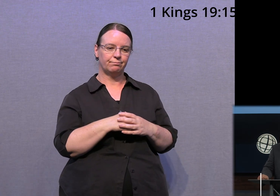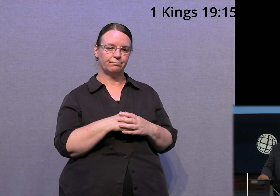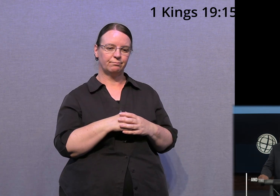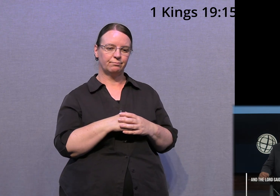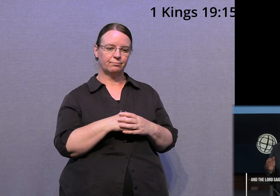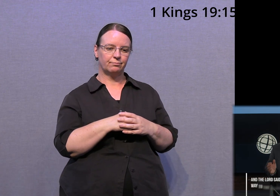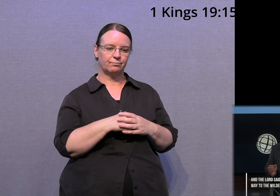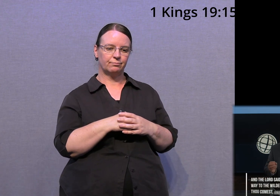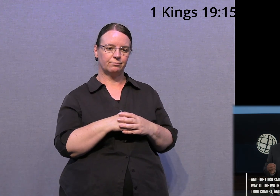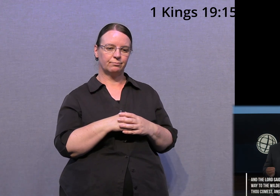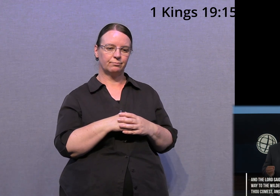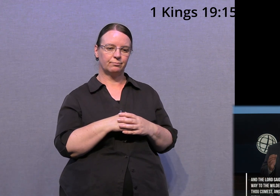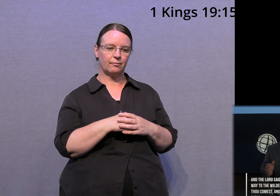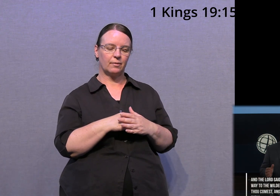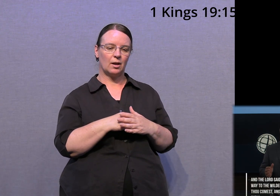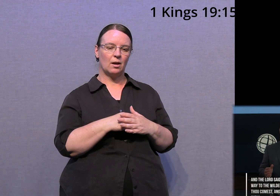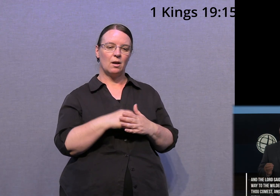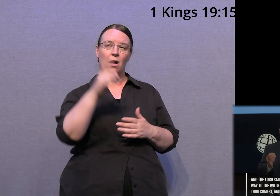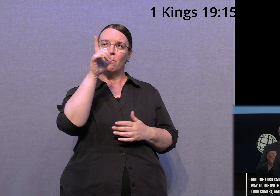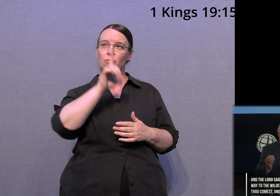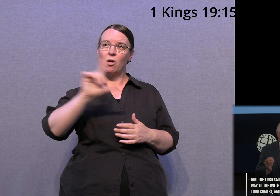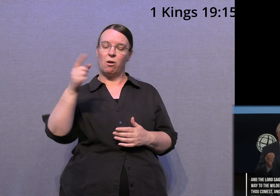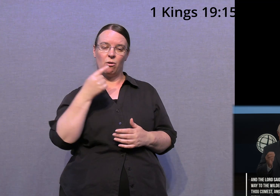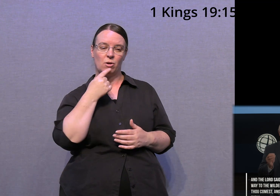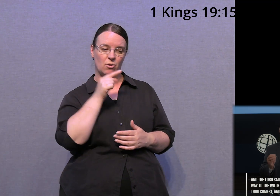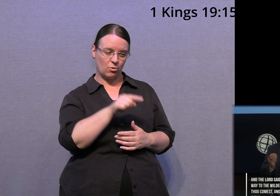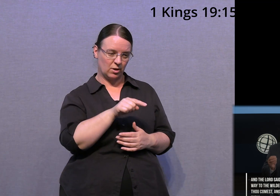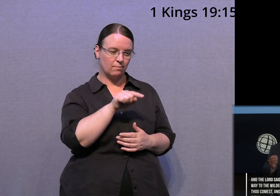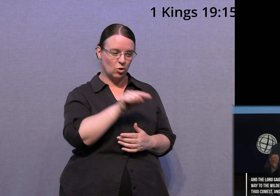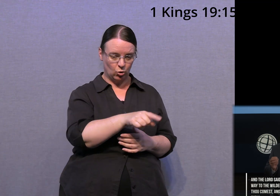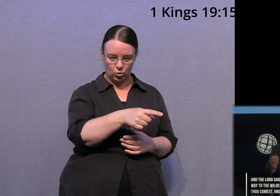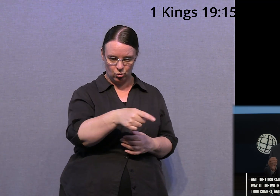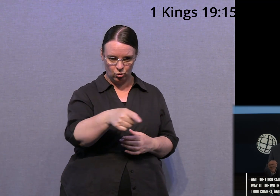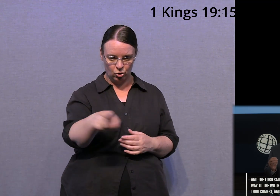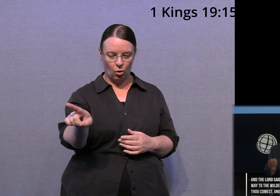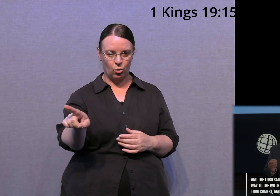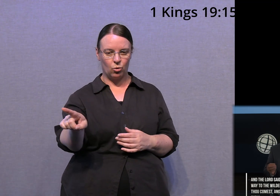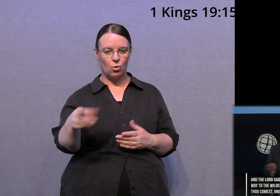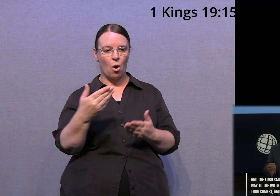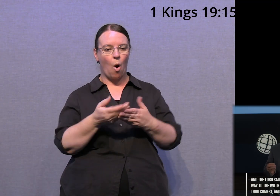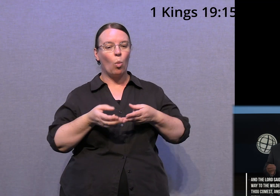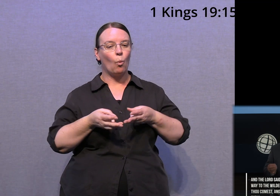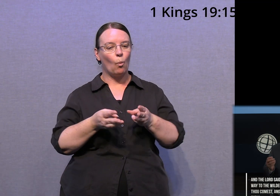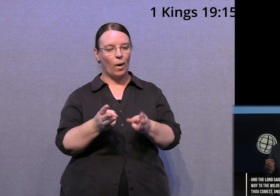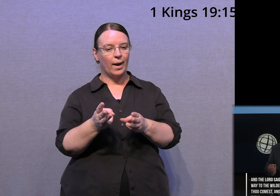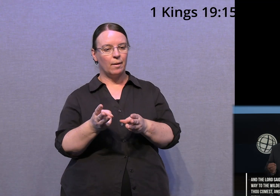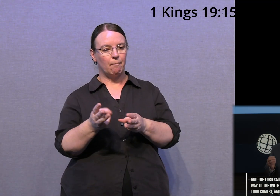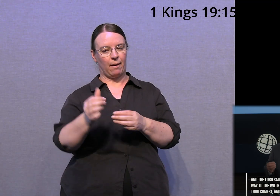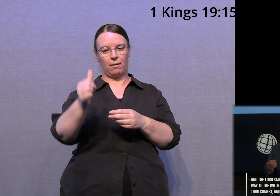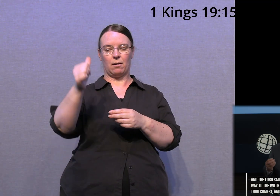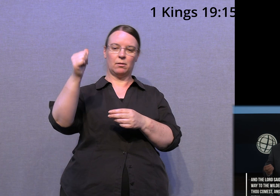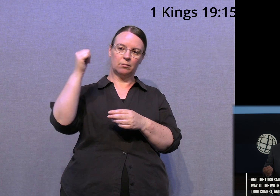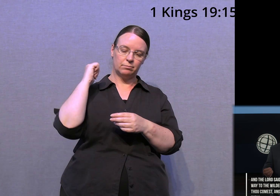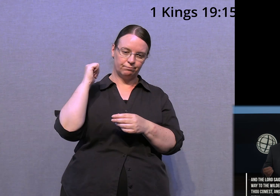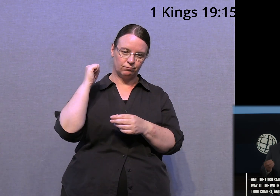1 Kings 19:15. And the Lord said unto him, "Go, return on thy way to the wilderness of Damascus. And when thou comest,